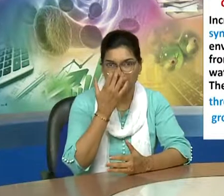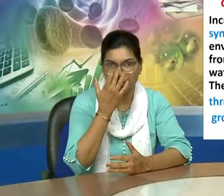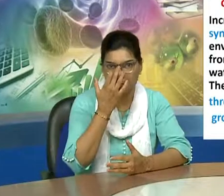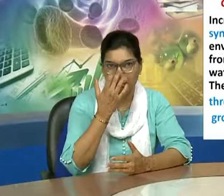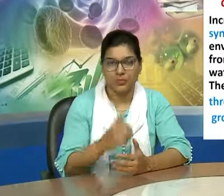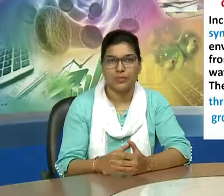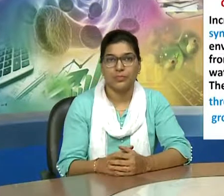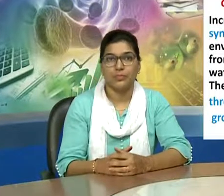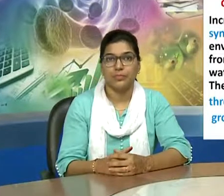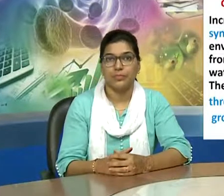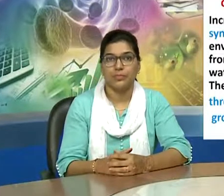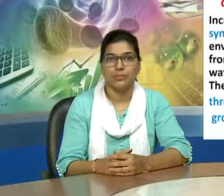here.